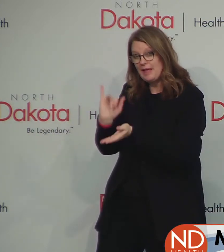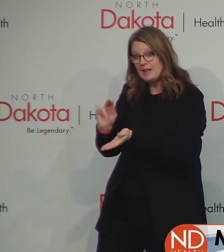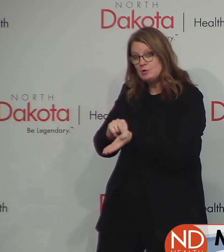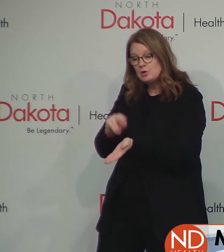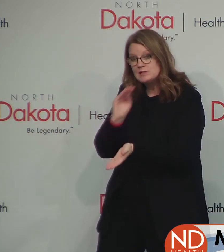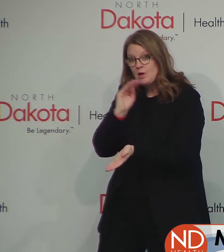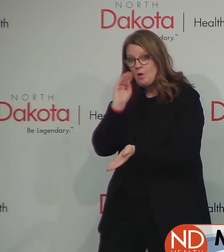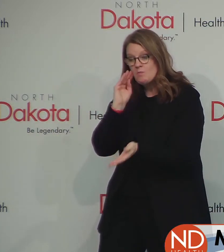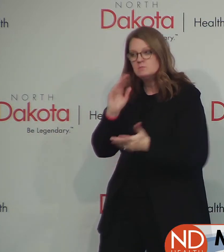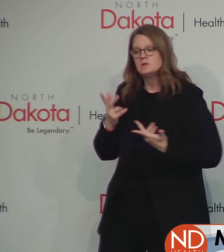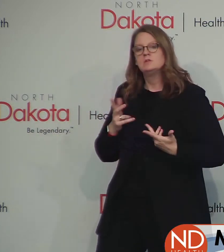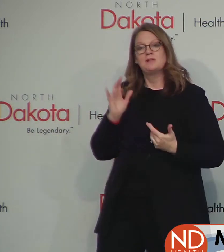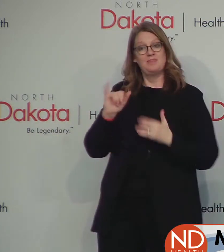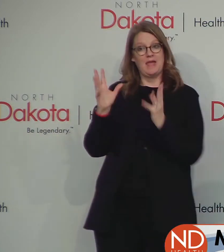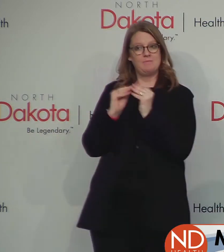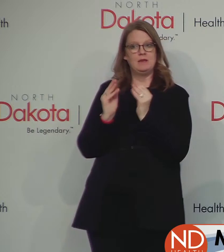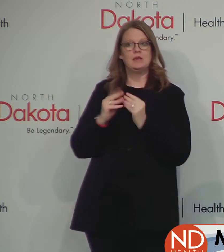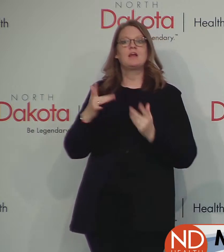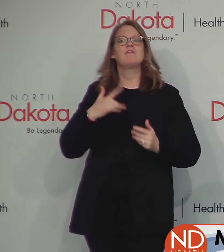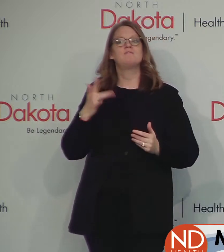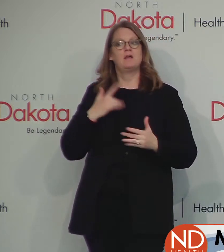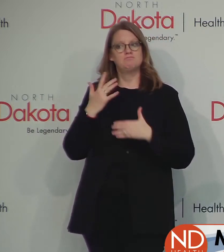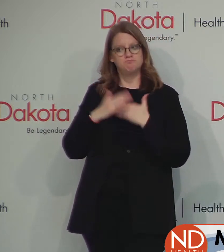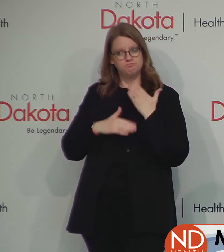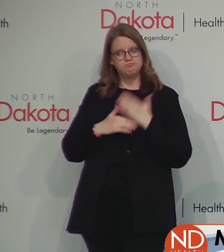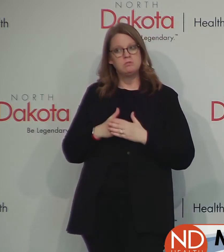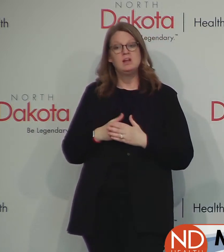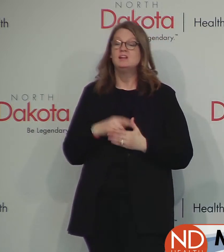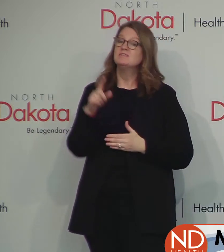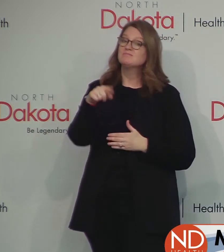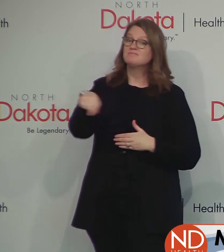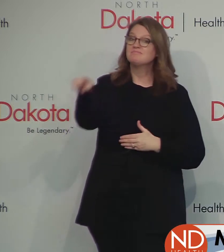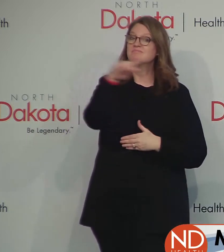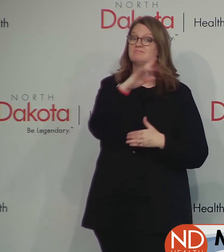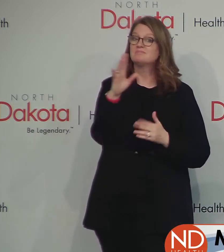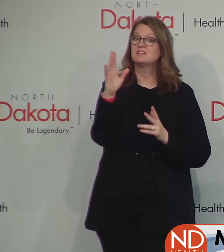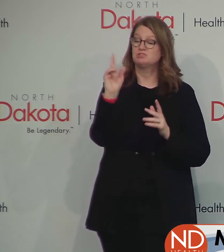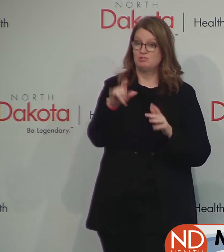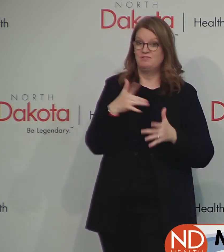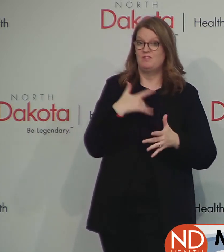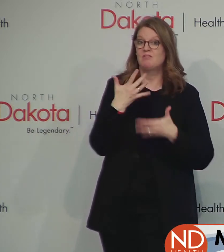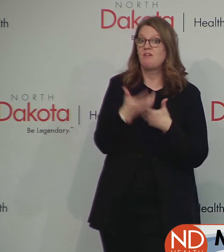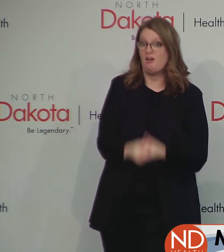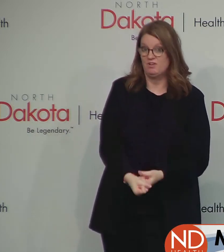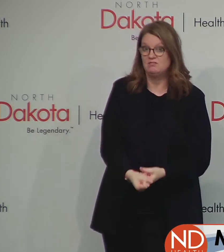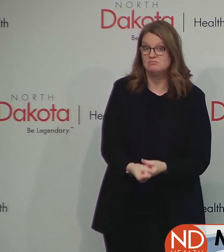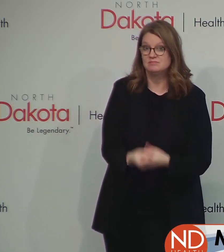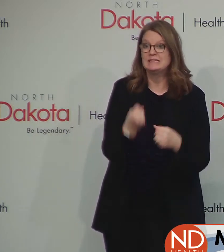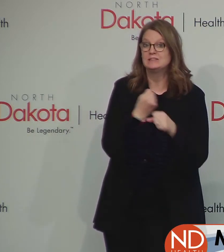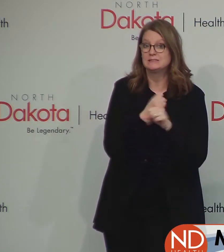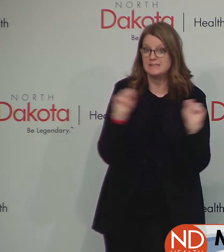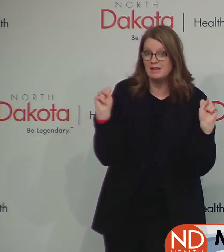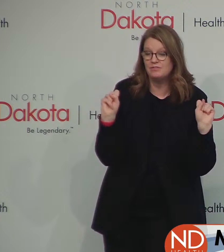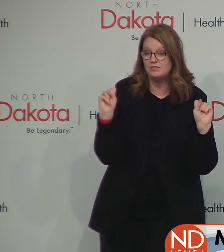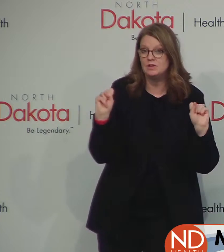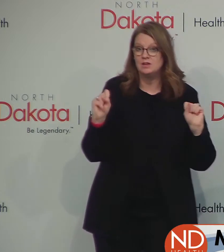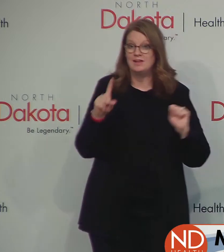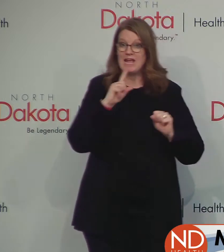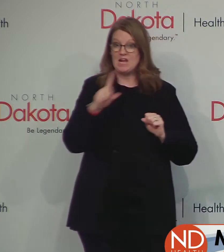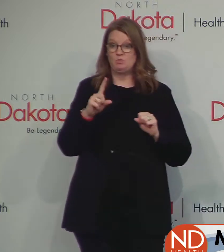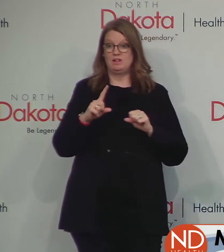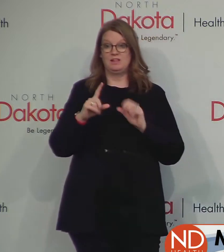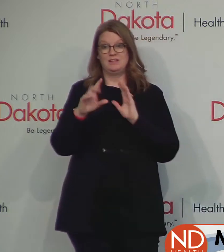very reassuring, and the public should feel confident in these vaccines, that they are safe, and there were no concerning safety